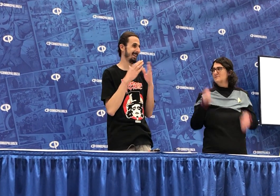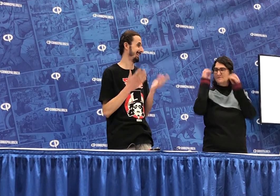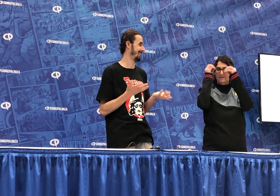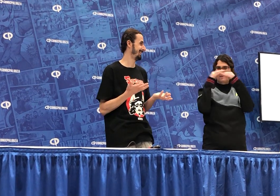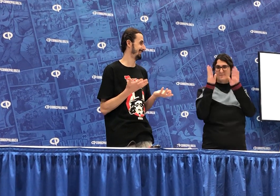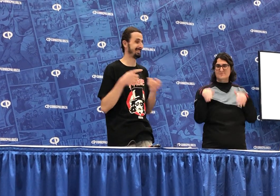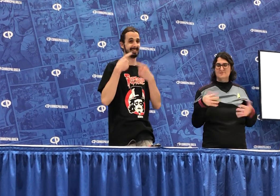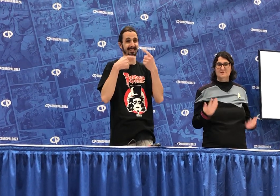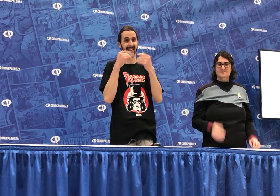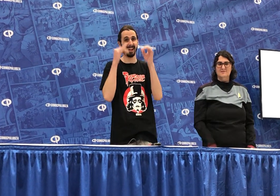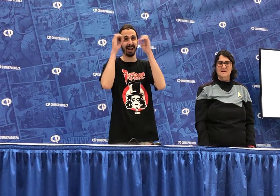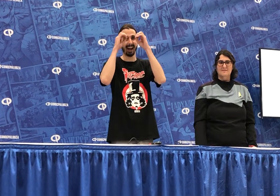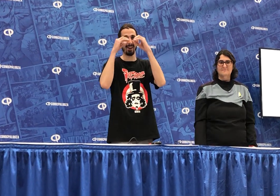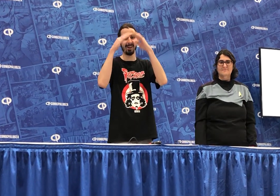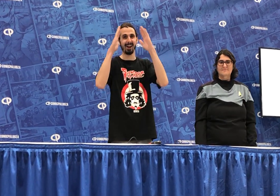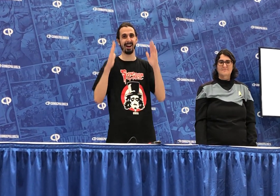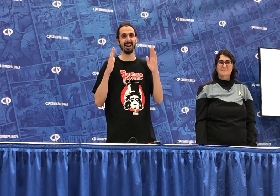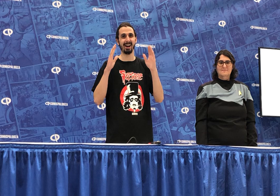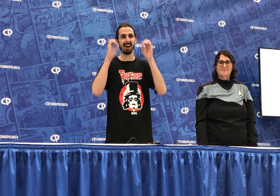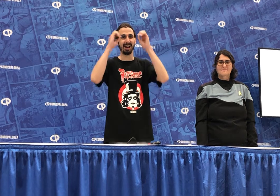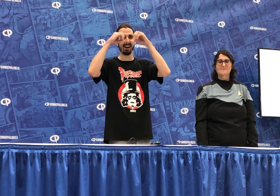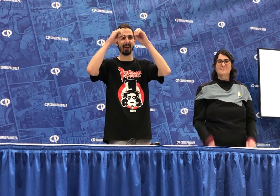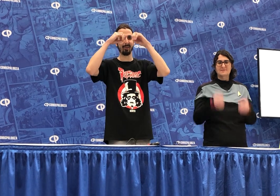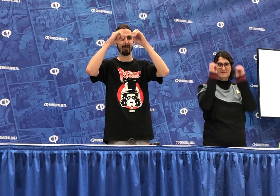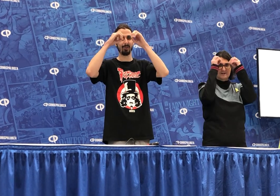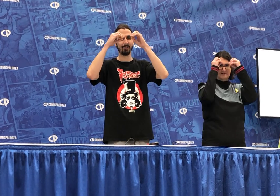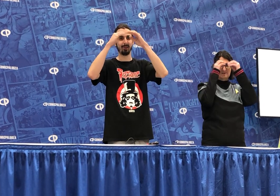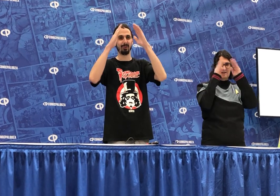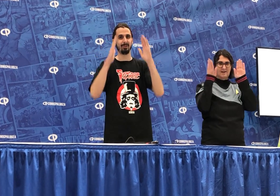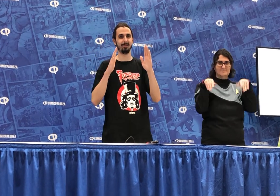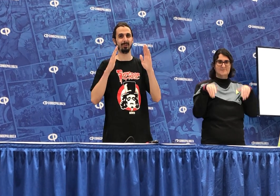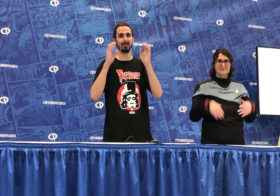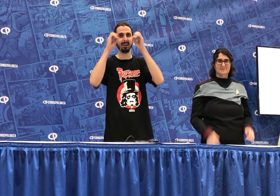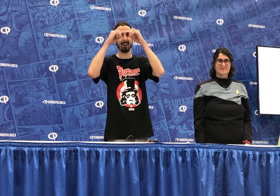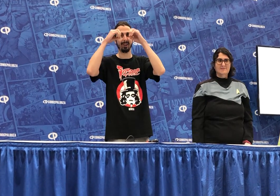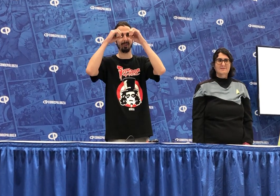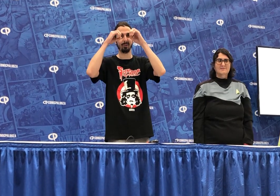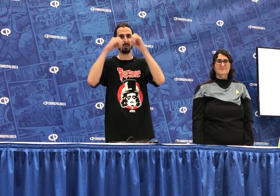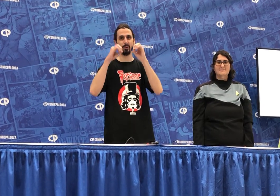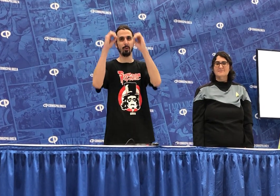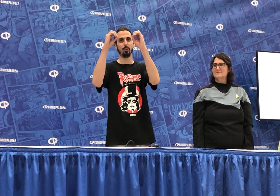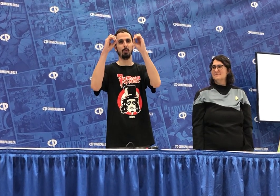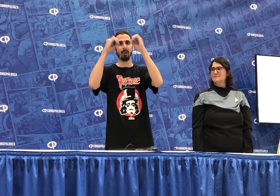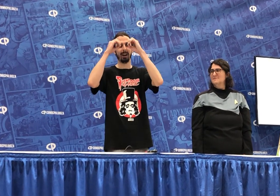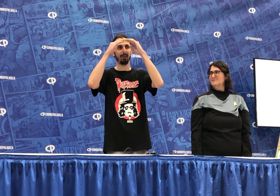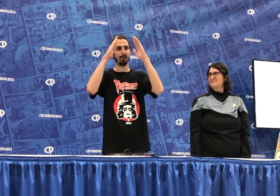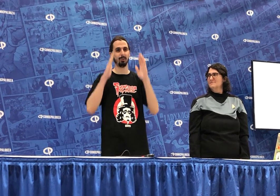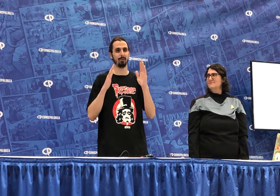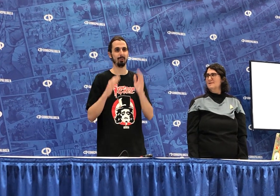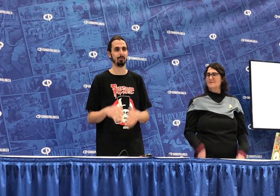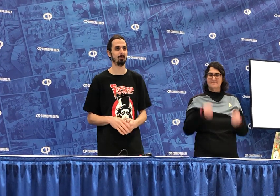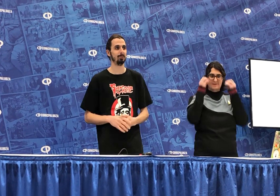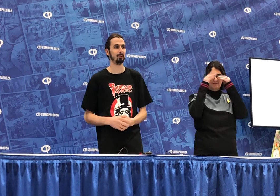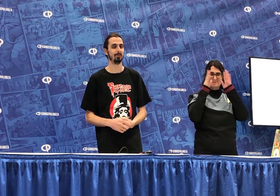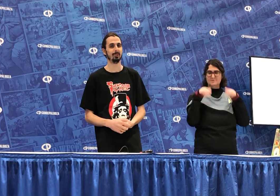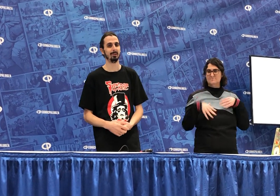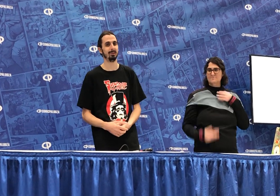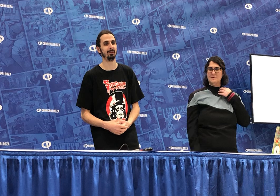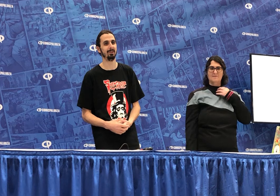You would spell it, probably. Just spell it. Or you could sign the sign for owl, like this, and then sign house. You could do that too. Either way, owl house, or spell